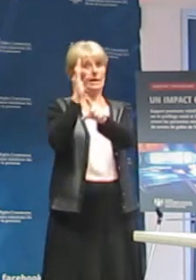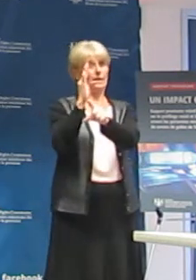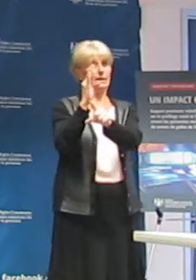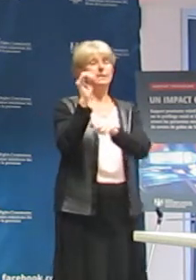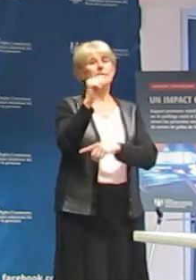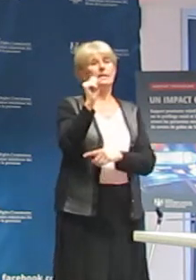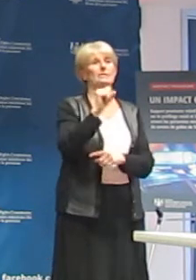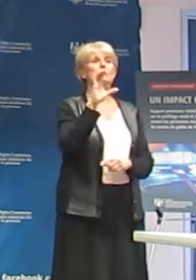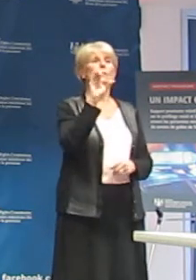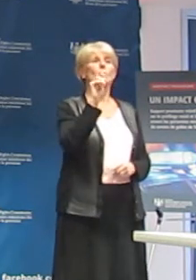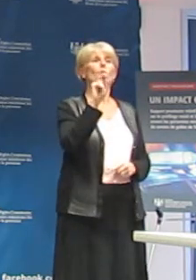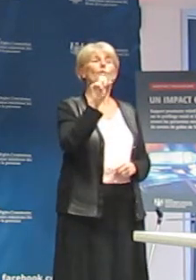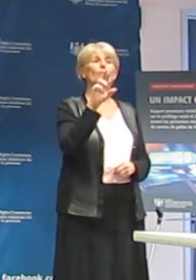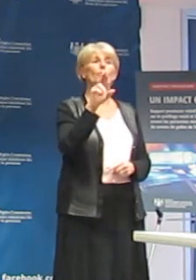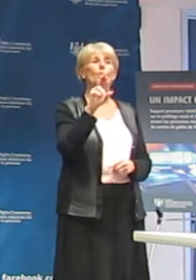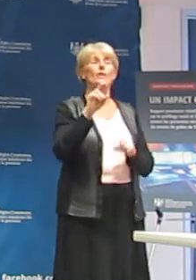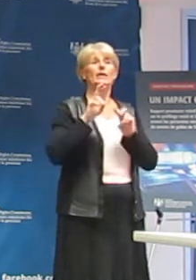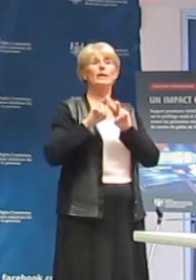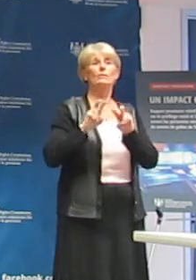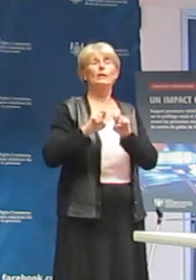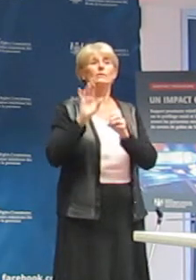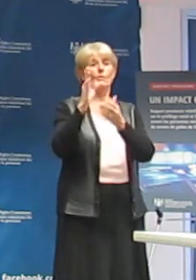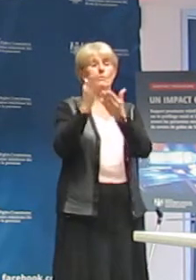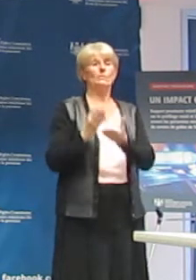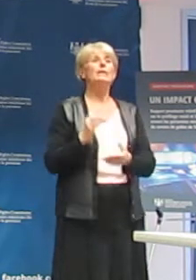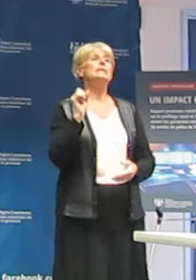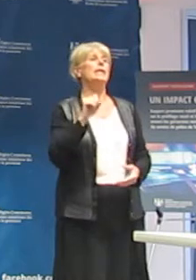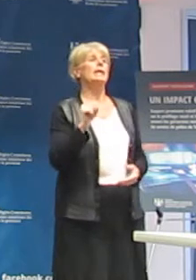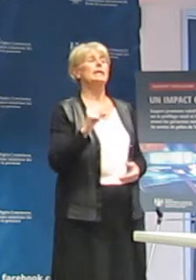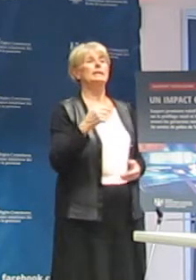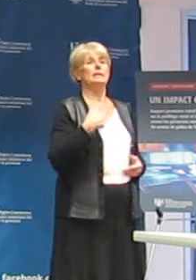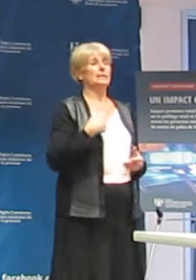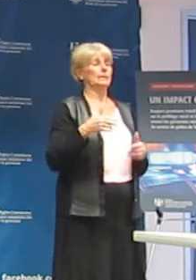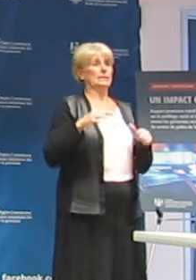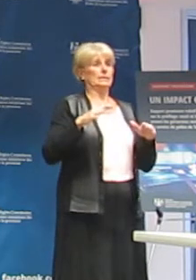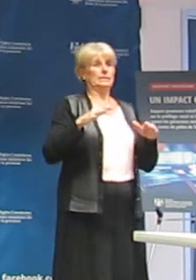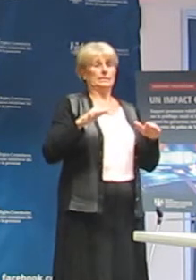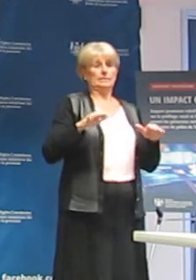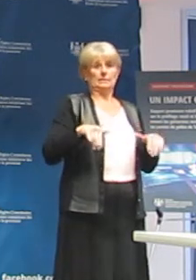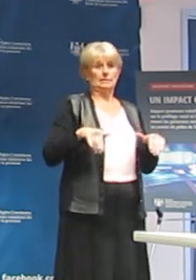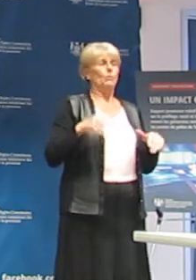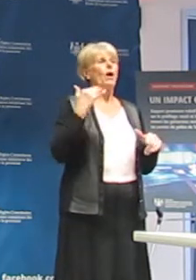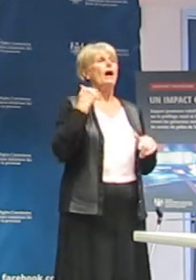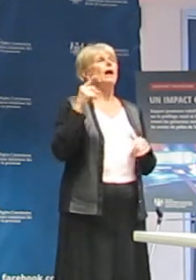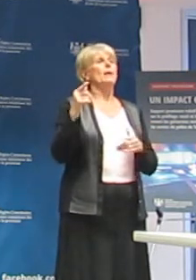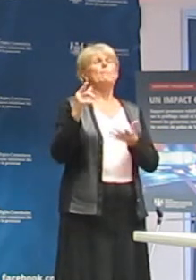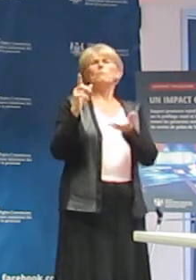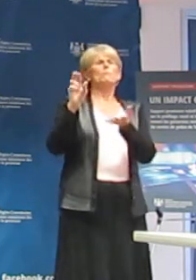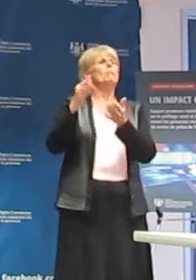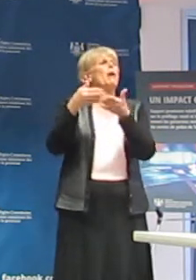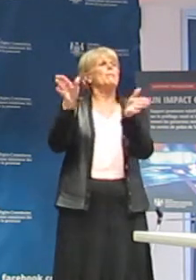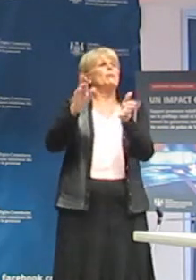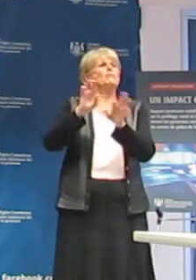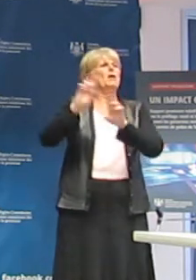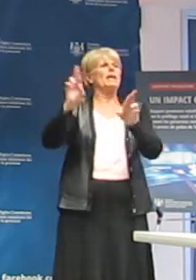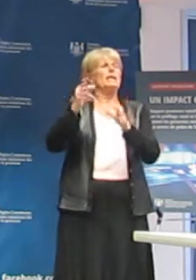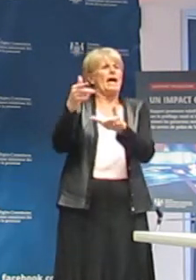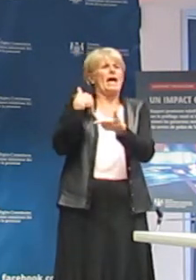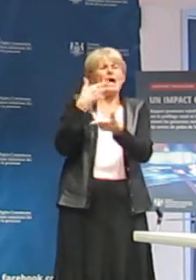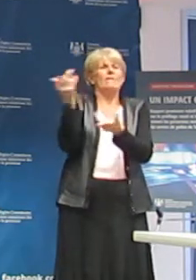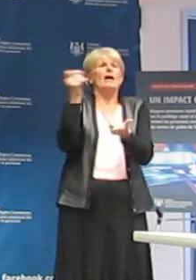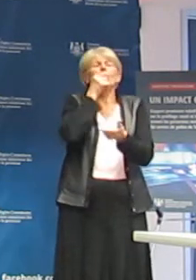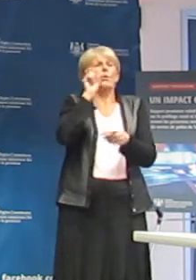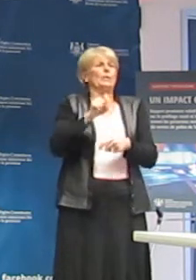at coroner's inquest recommendations. The reason we haven't outlined them here is because they're publicly available, and so we don't need to use